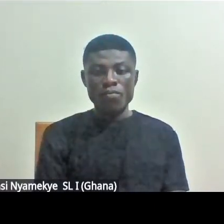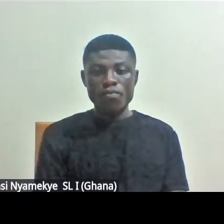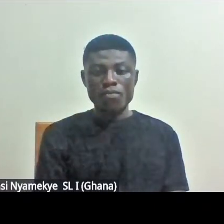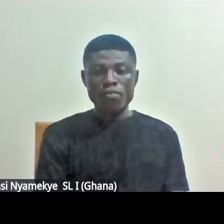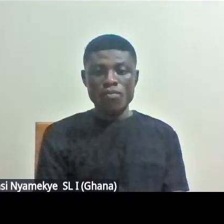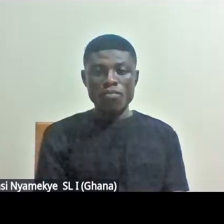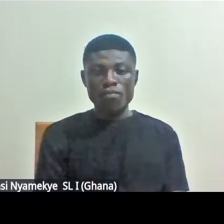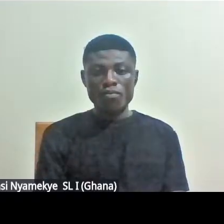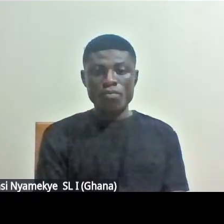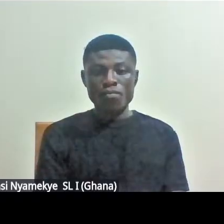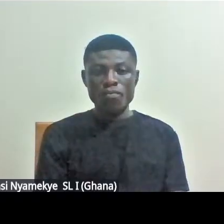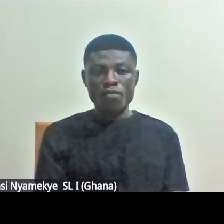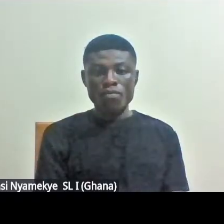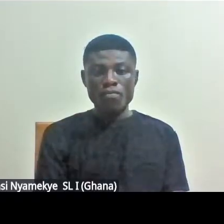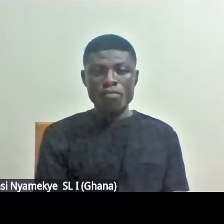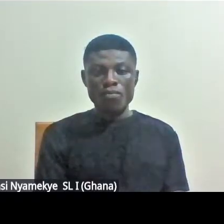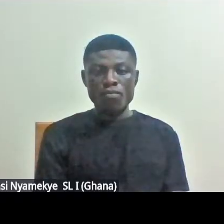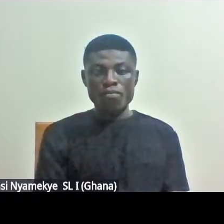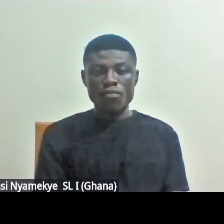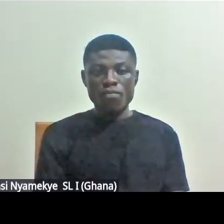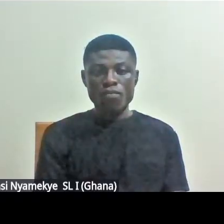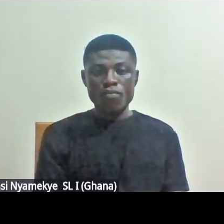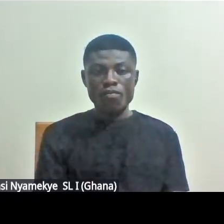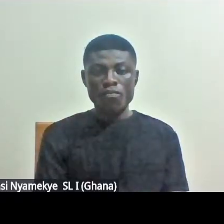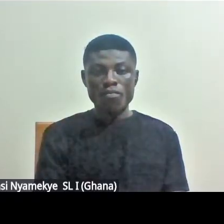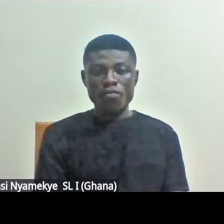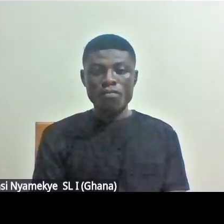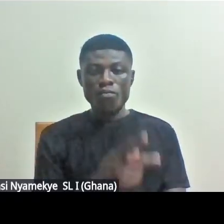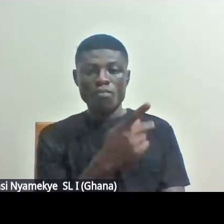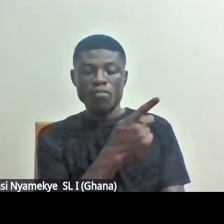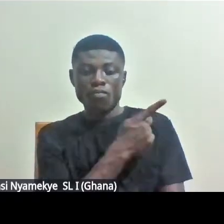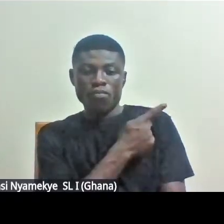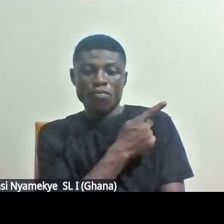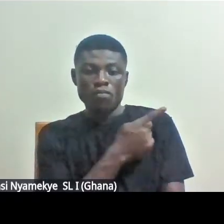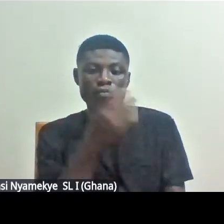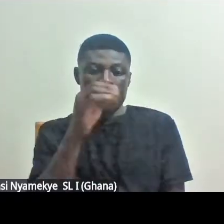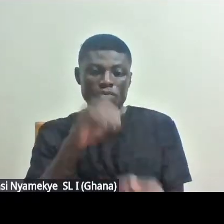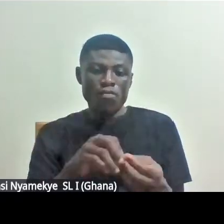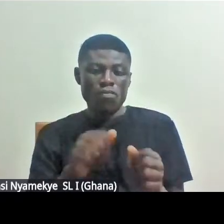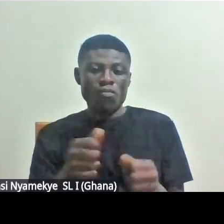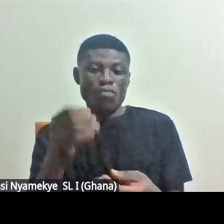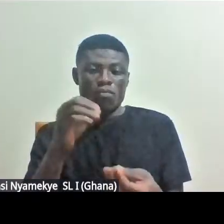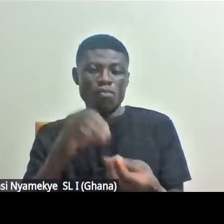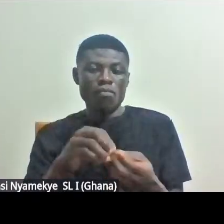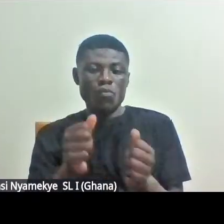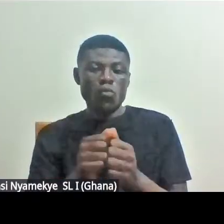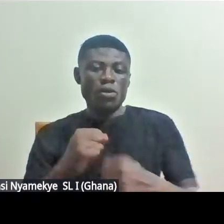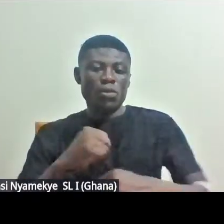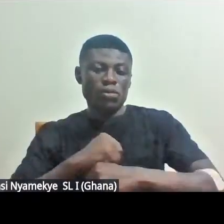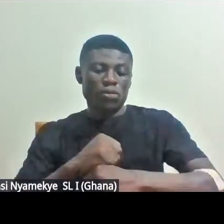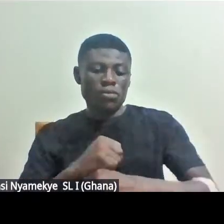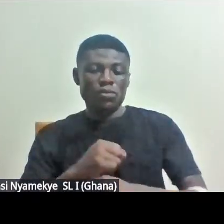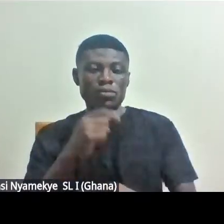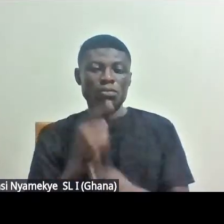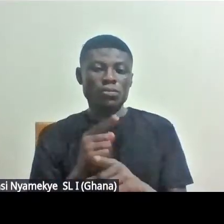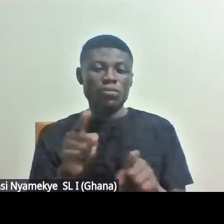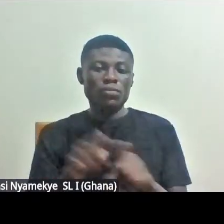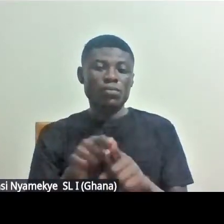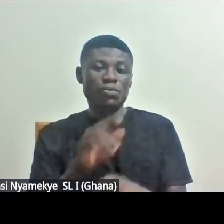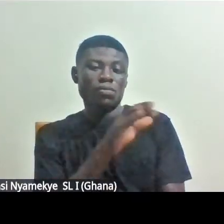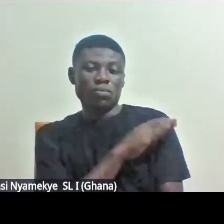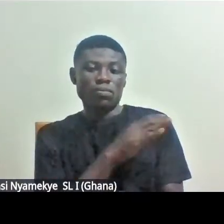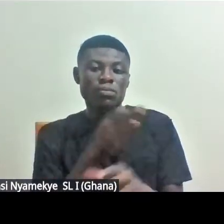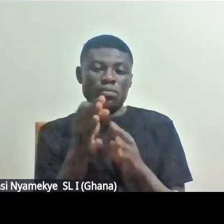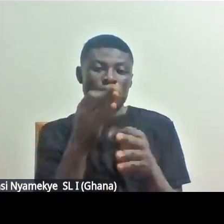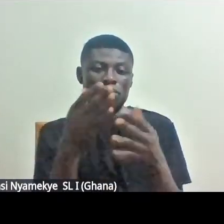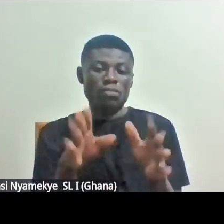I also want to, Precious, can I add to the security bit of it? Just as Christopher said,